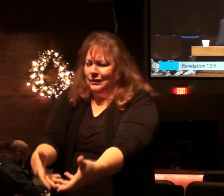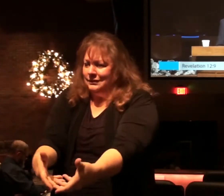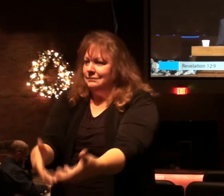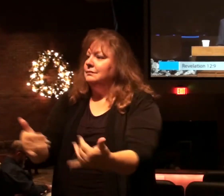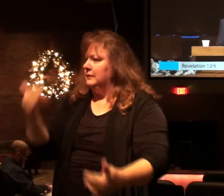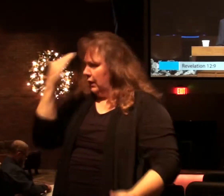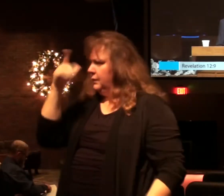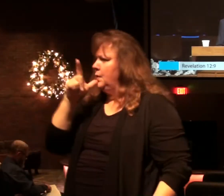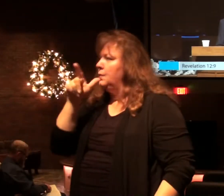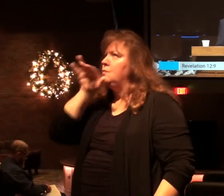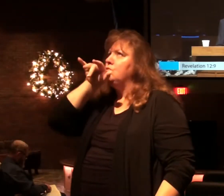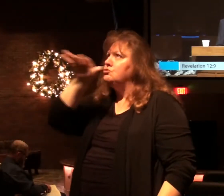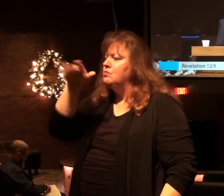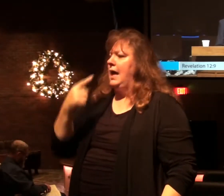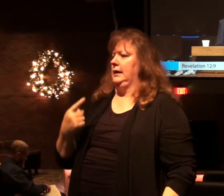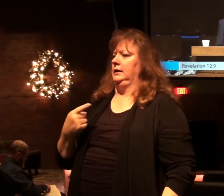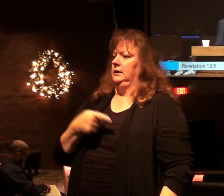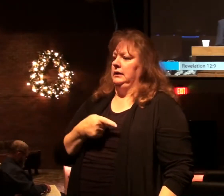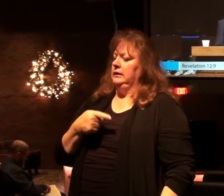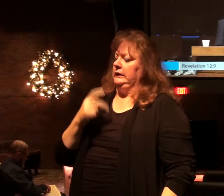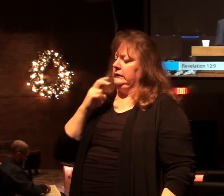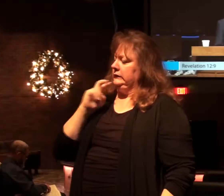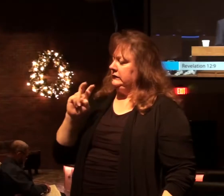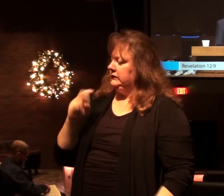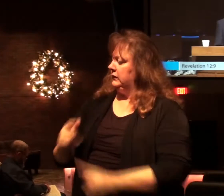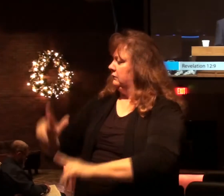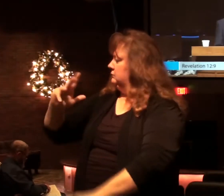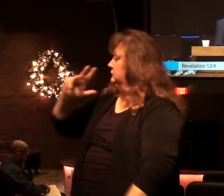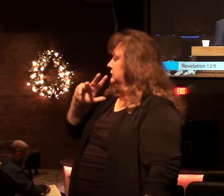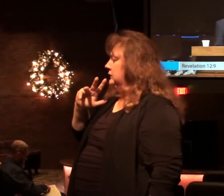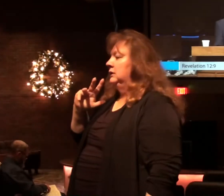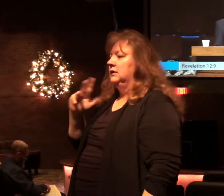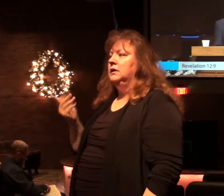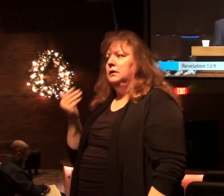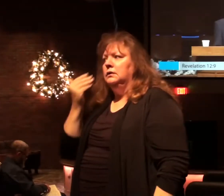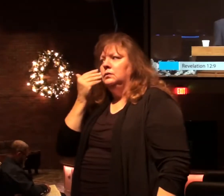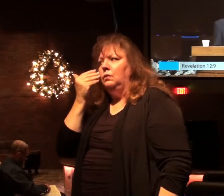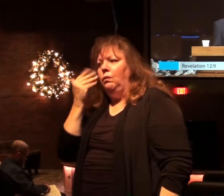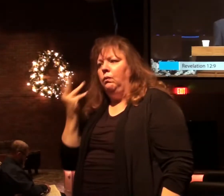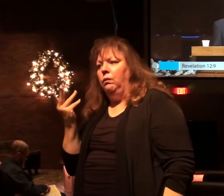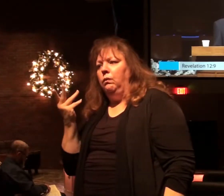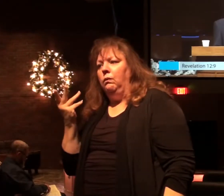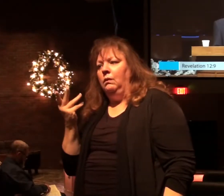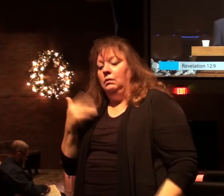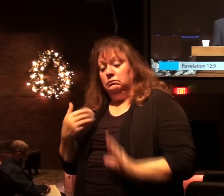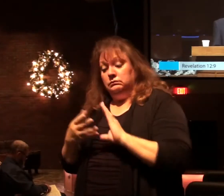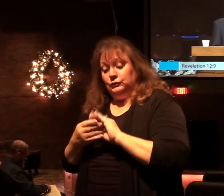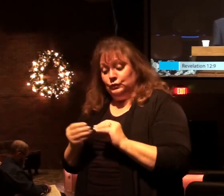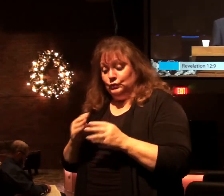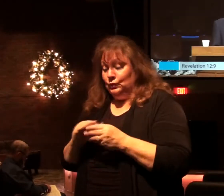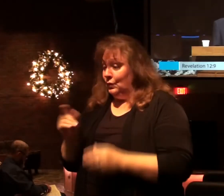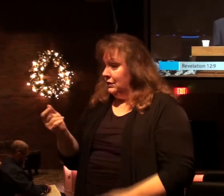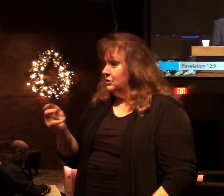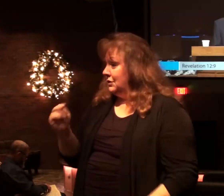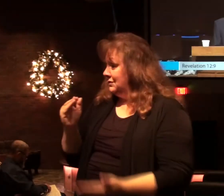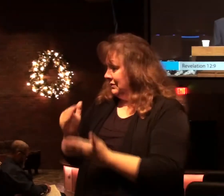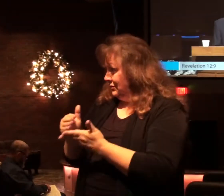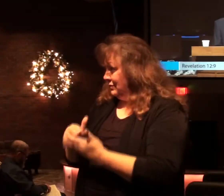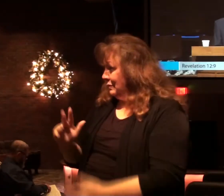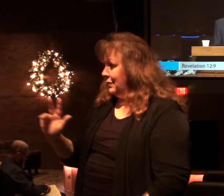dragon is. He's the serpent of old. If you're not familiar with the account of Genesis